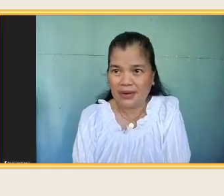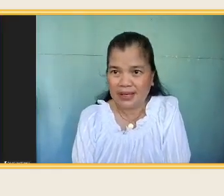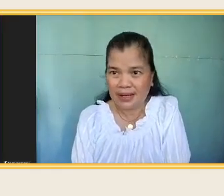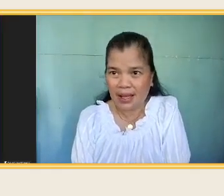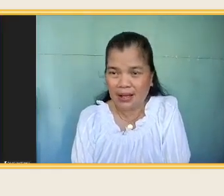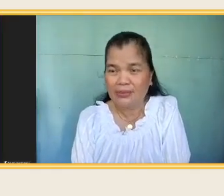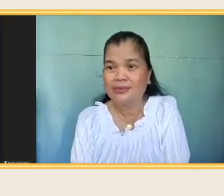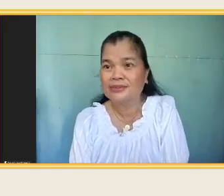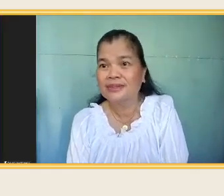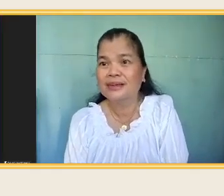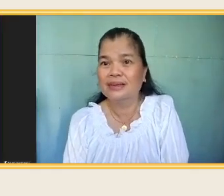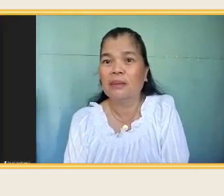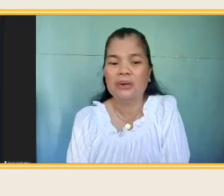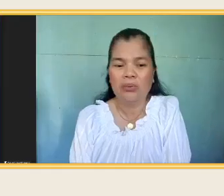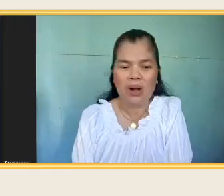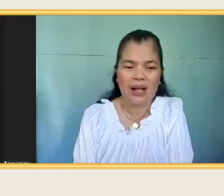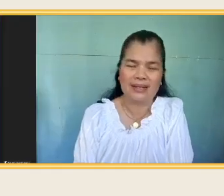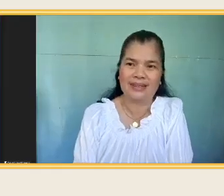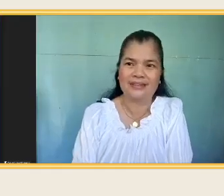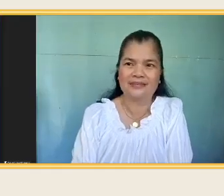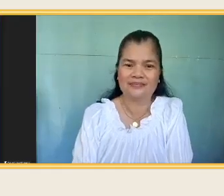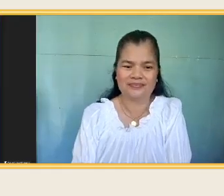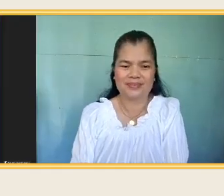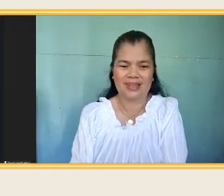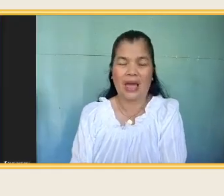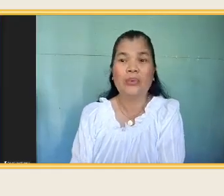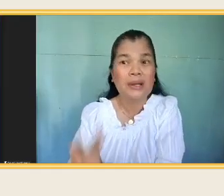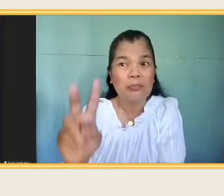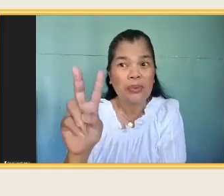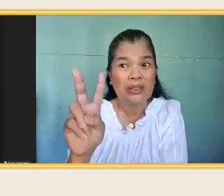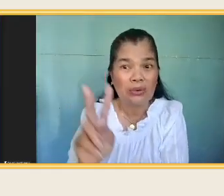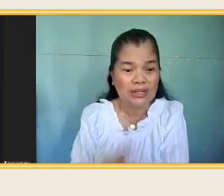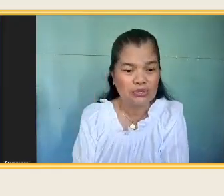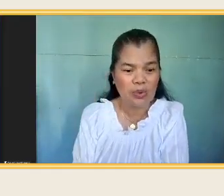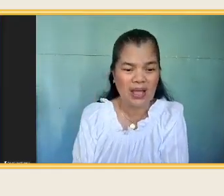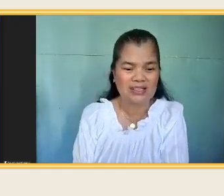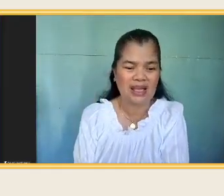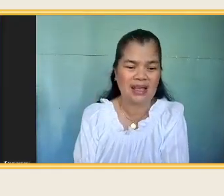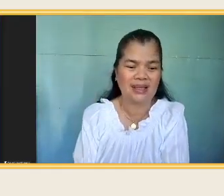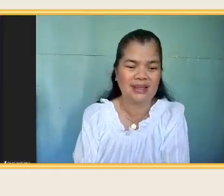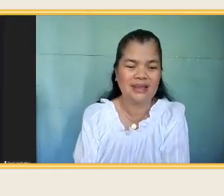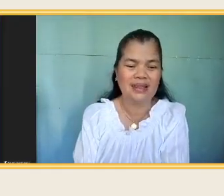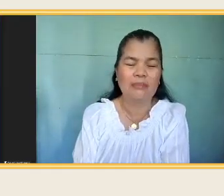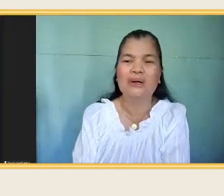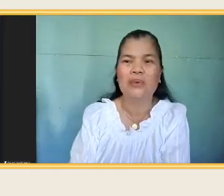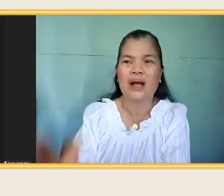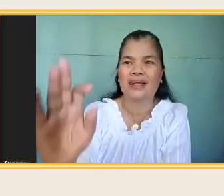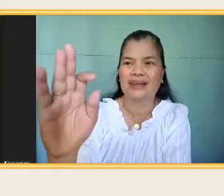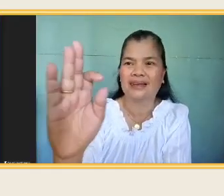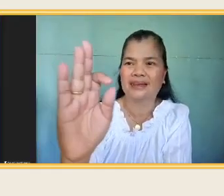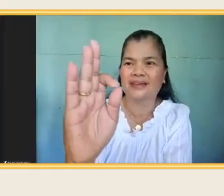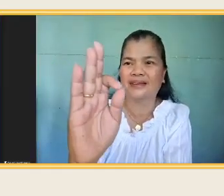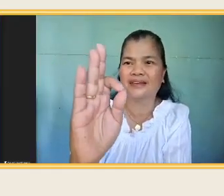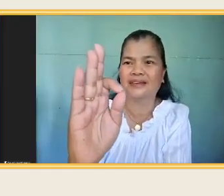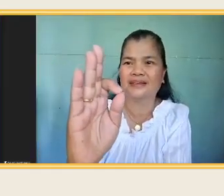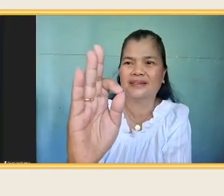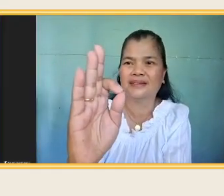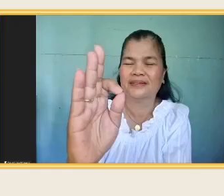Are you ready now? Number 1. I will repeat only twice, huh? Number 1.